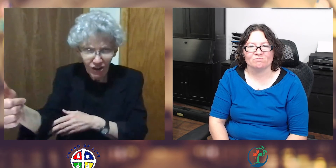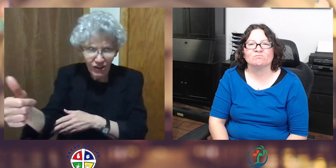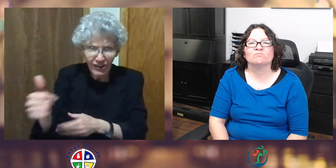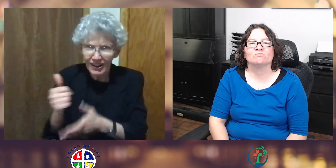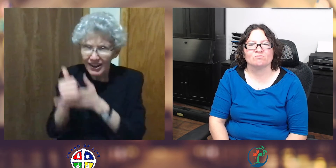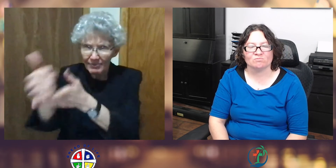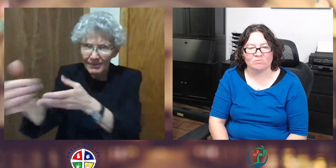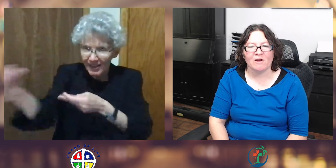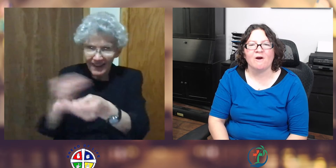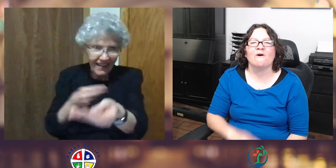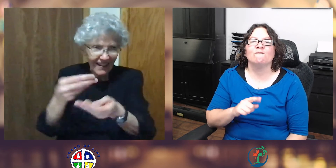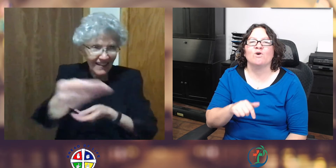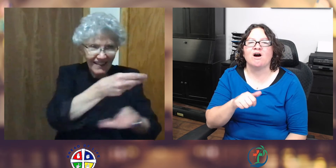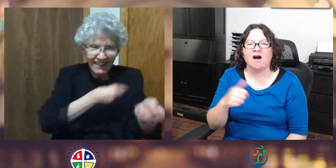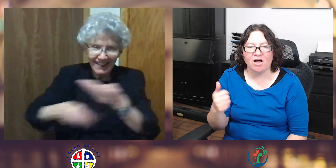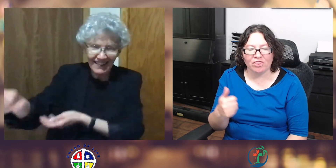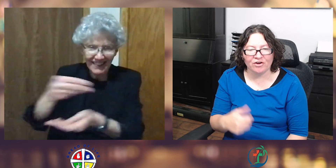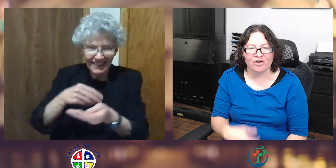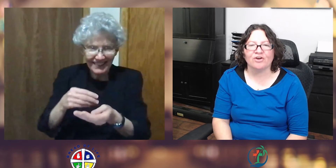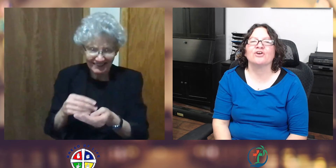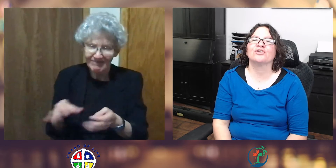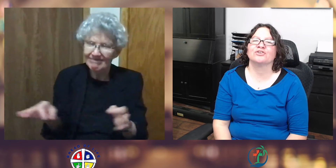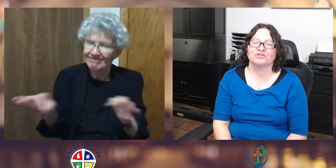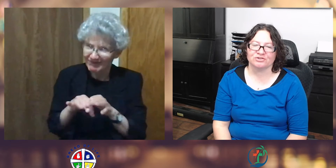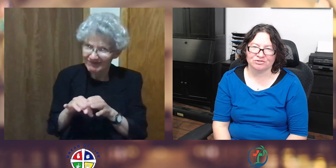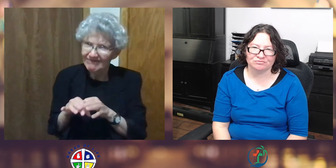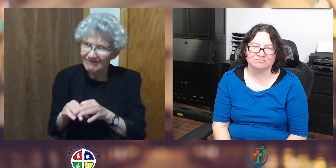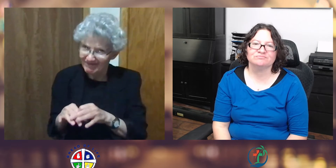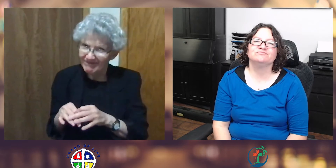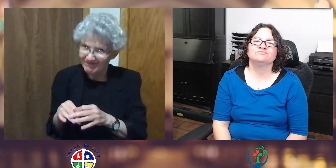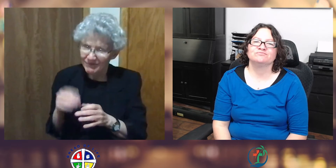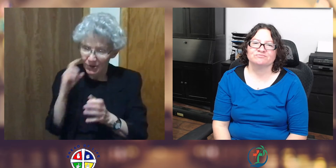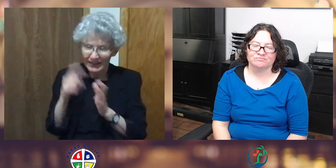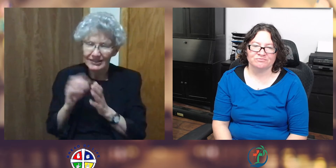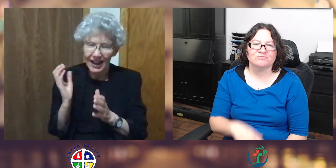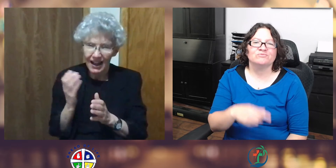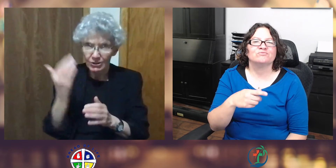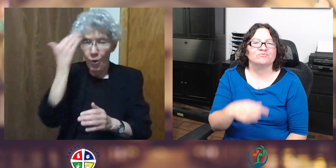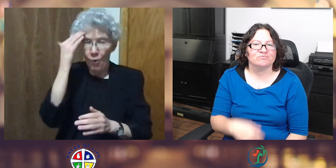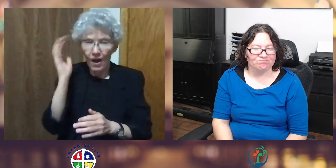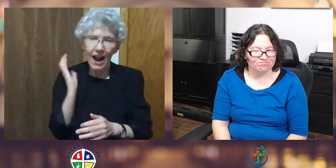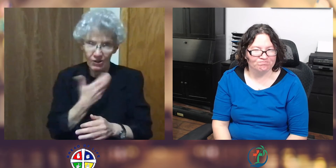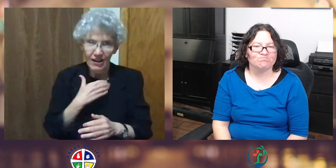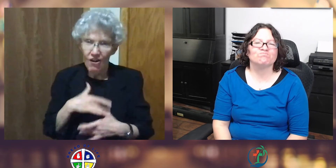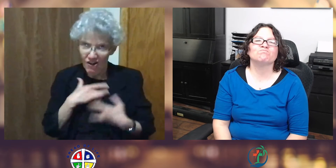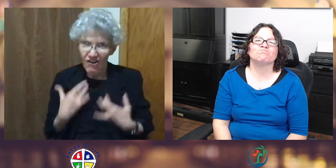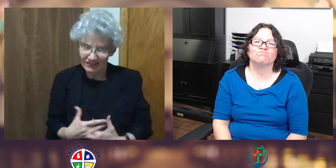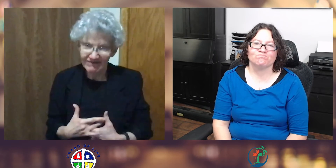in your journal, spying on me for the Romans. And to think I came here to thank you.